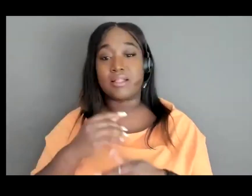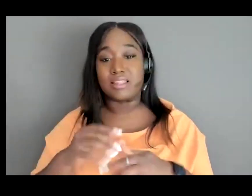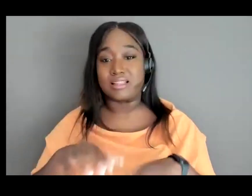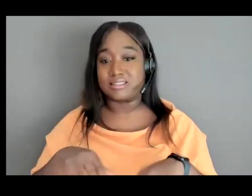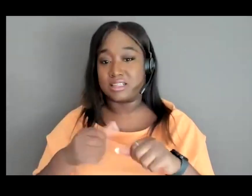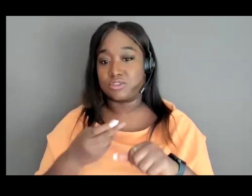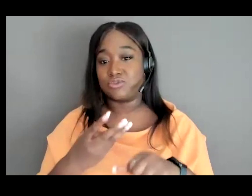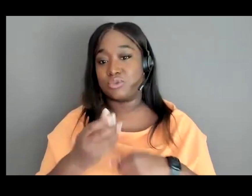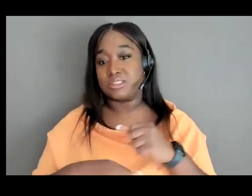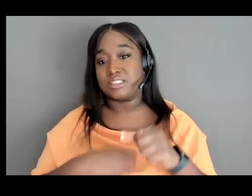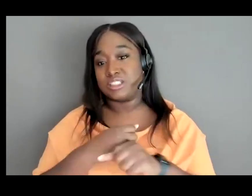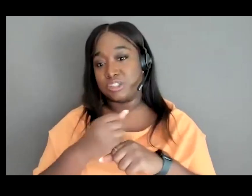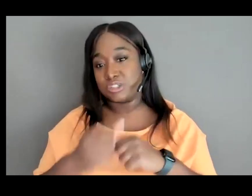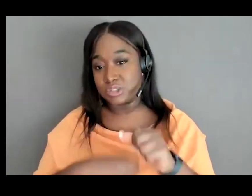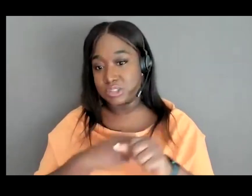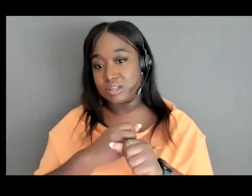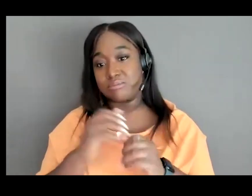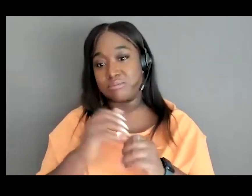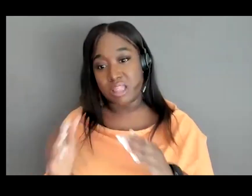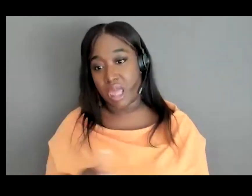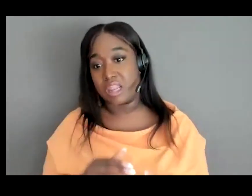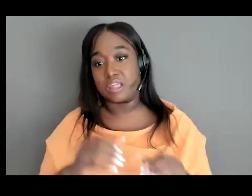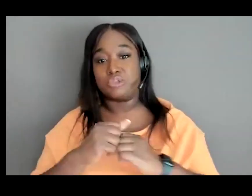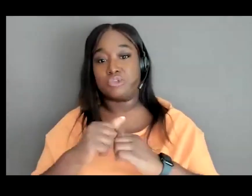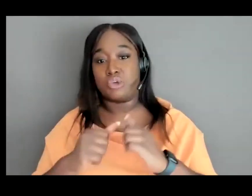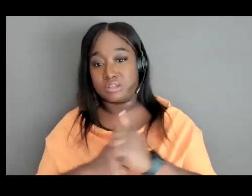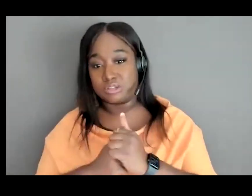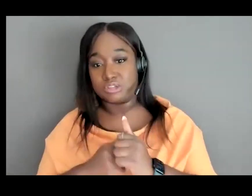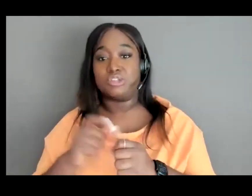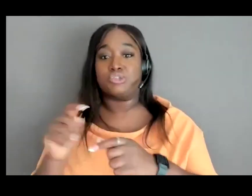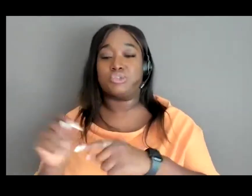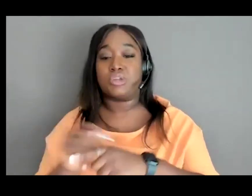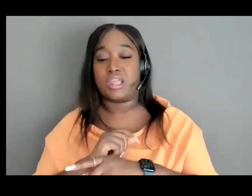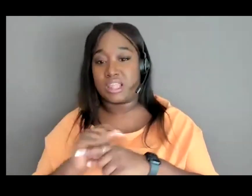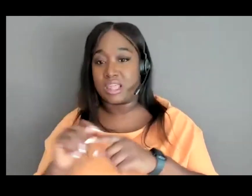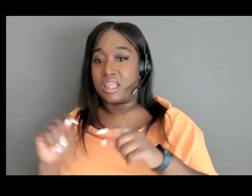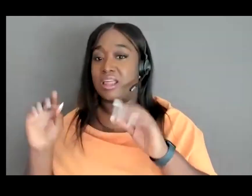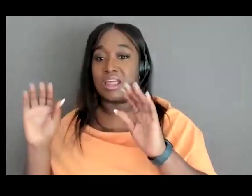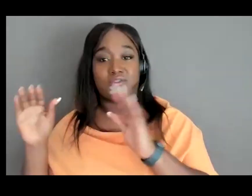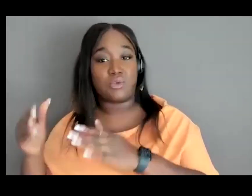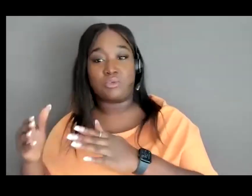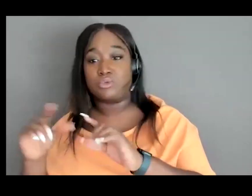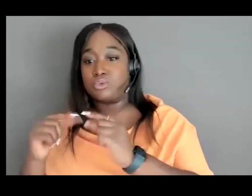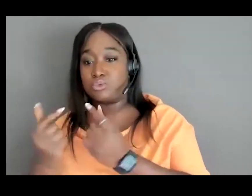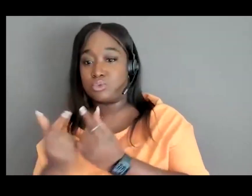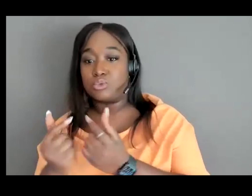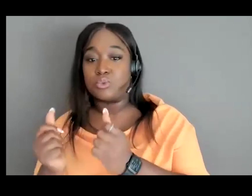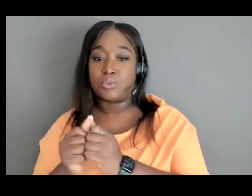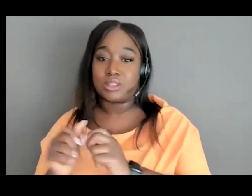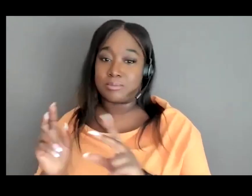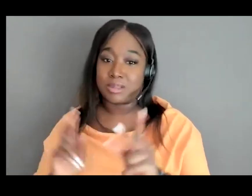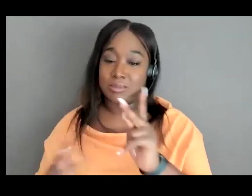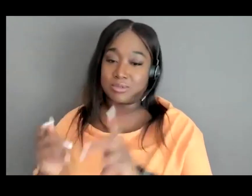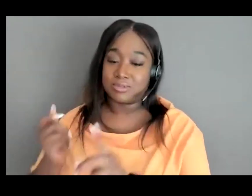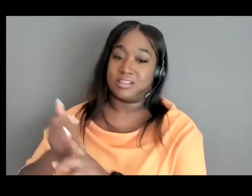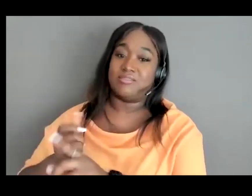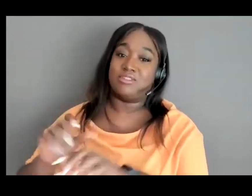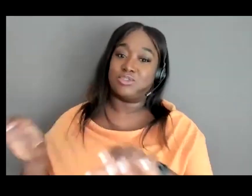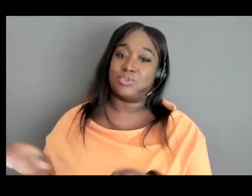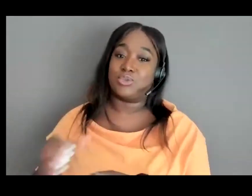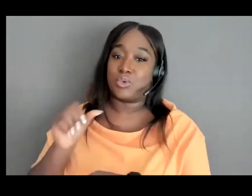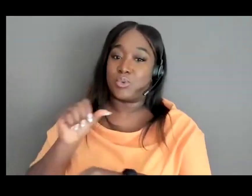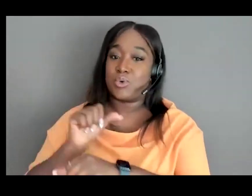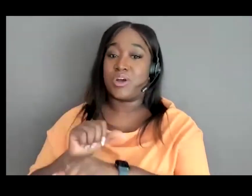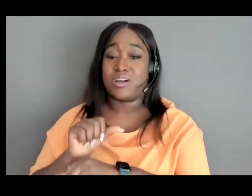structuring and training and focus groups with the people who do the work. But it can be